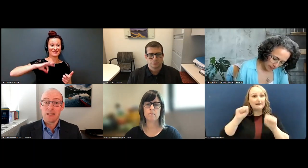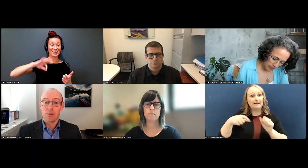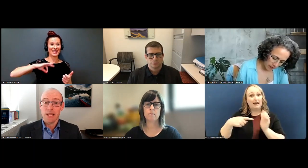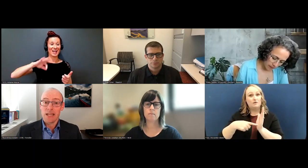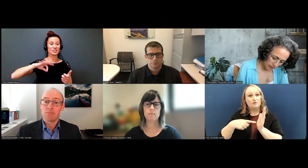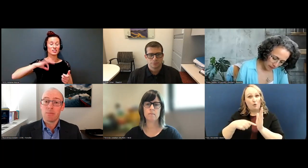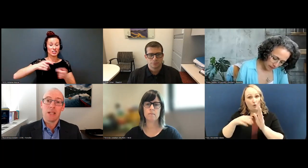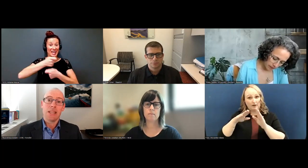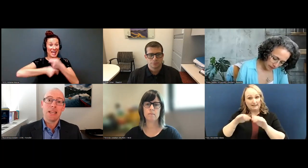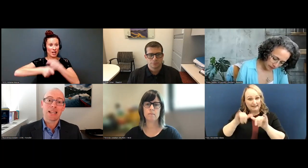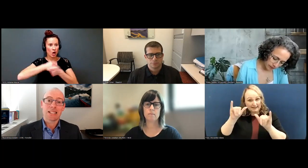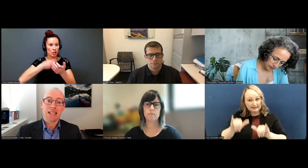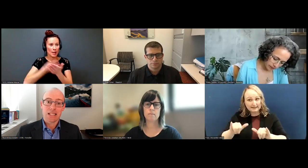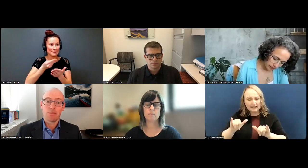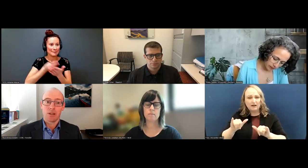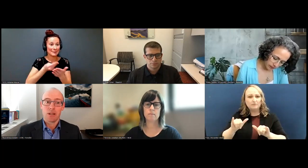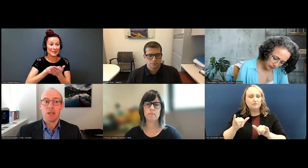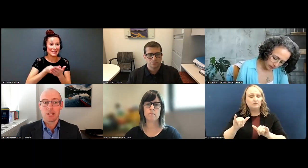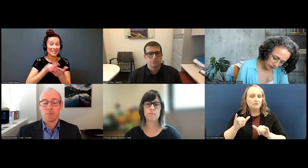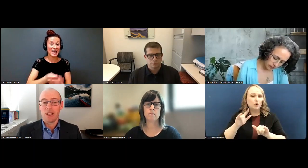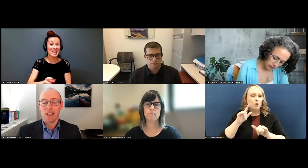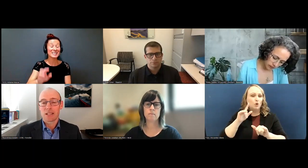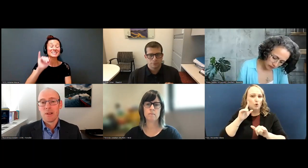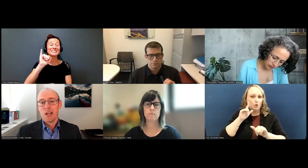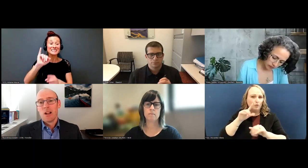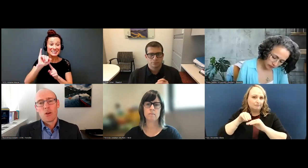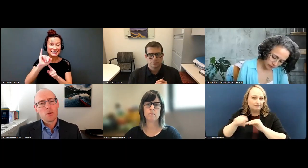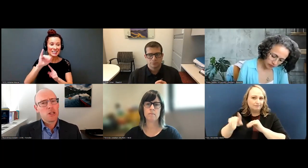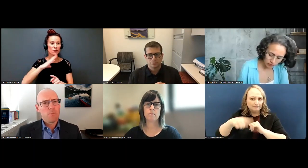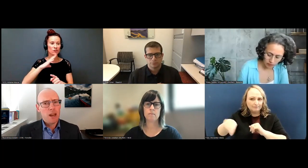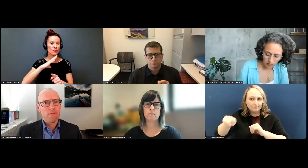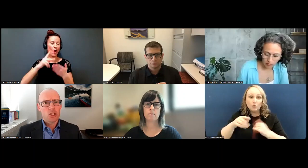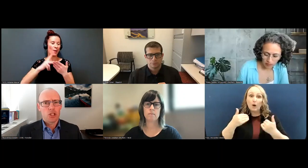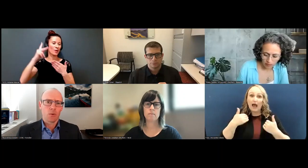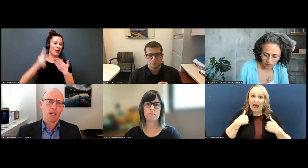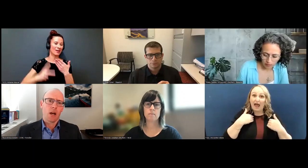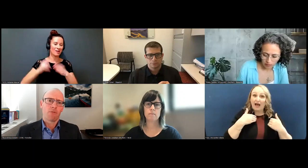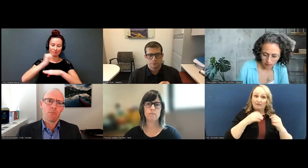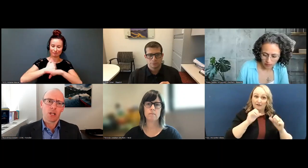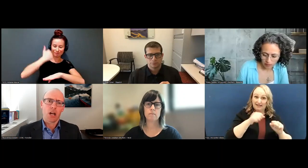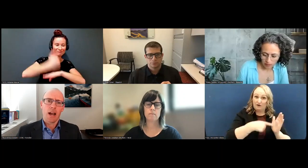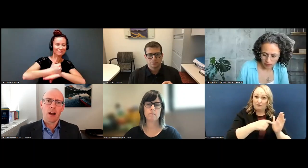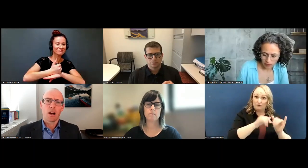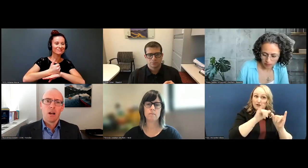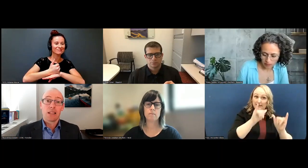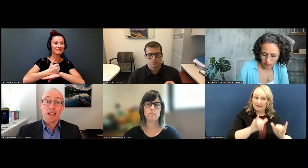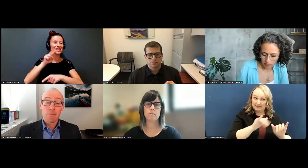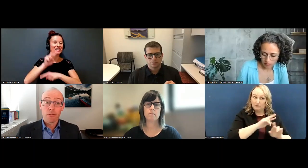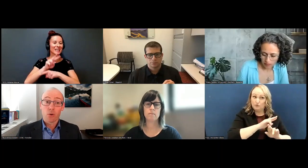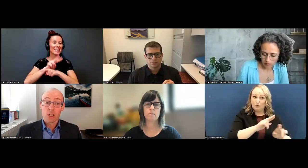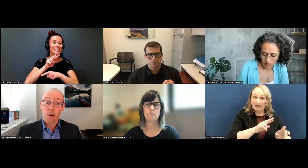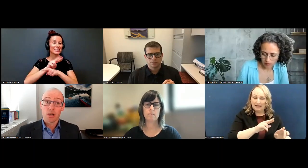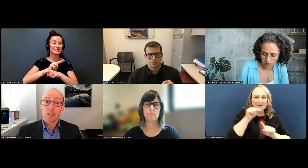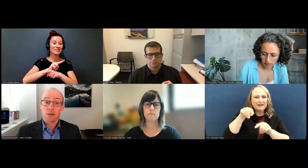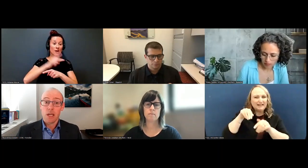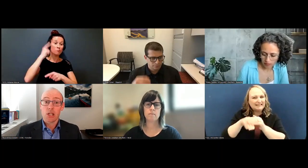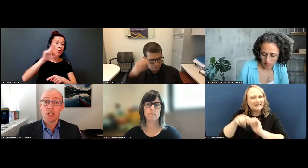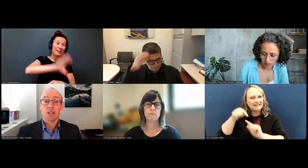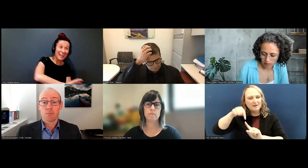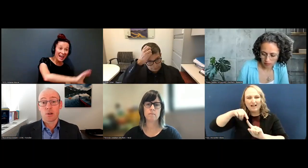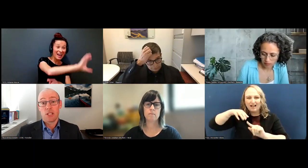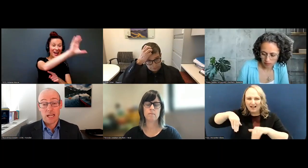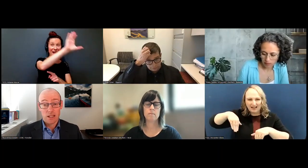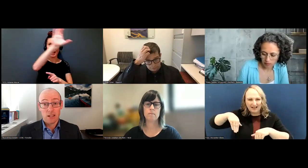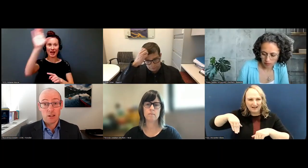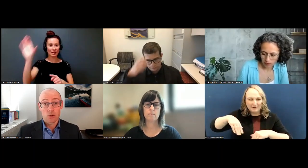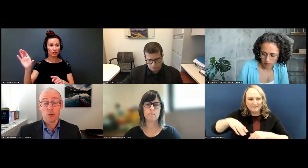piece in place, but we need the accessibility piece in place. Those major benefits generally come from much higher labor force participation. This